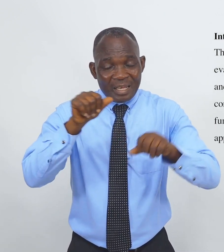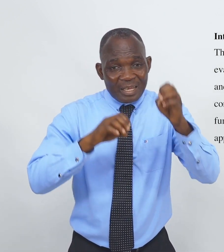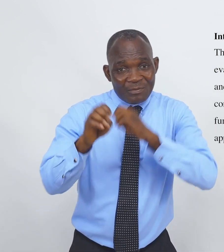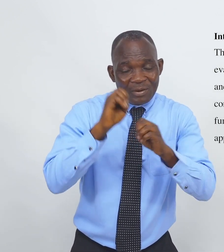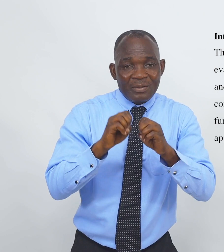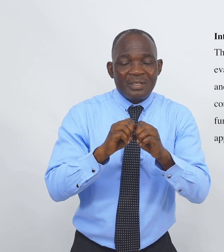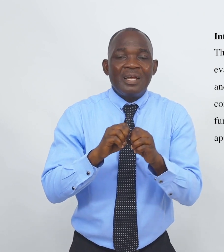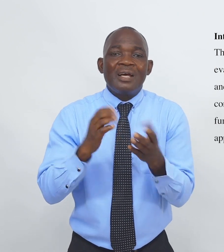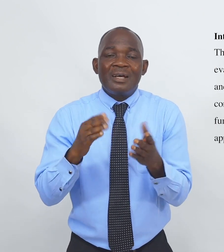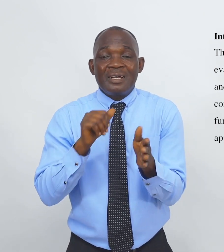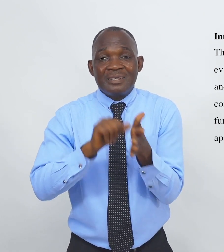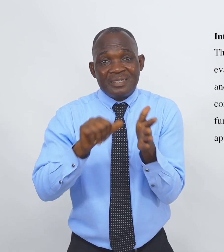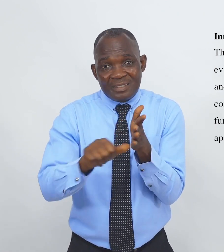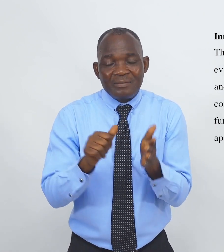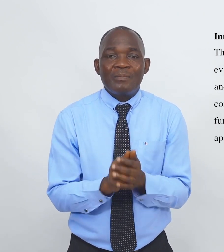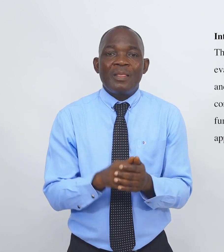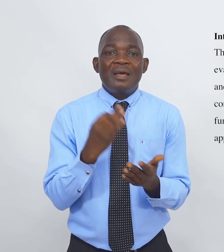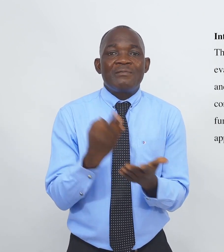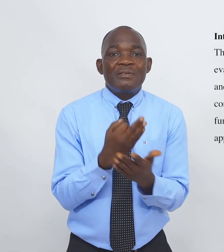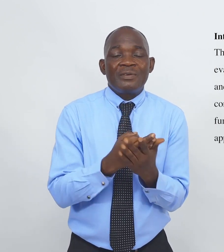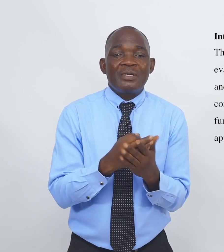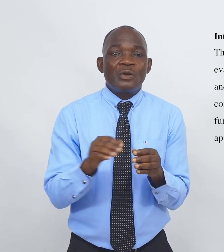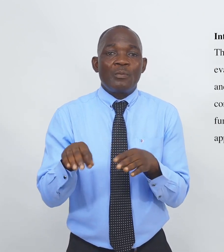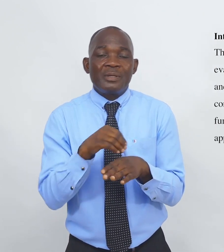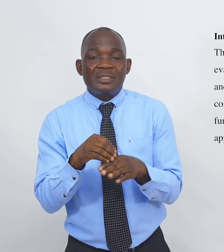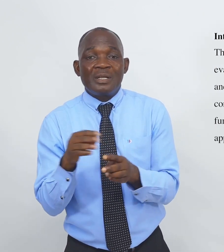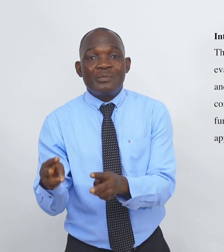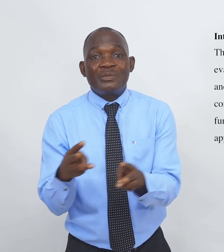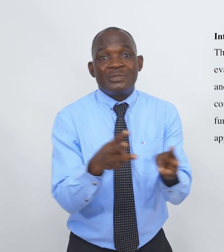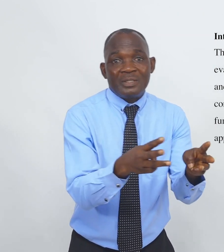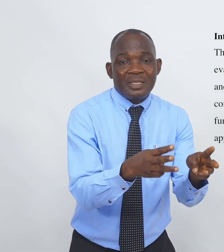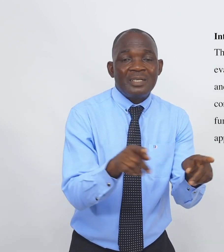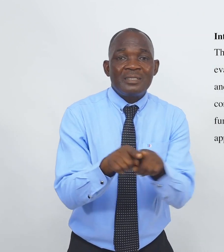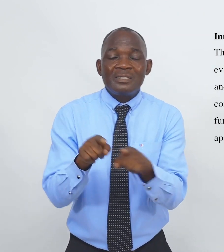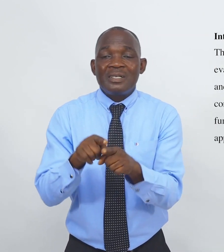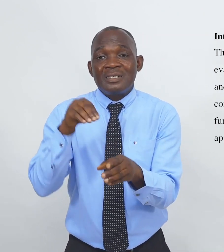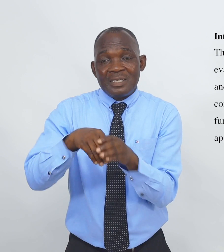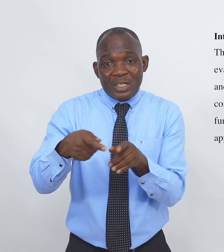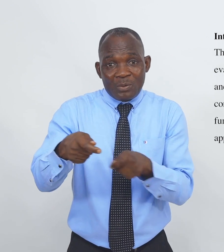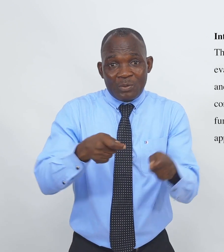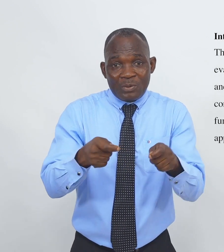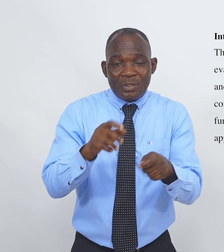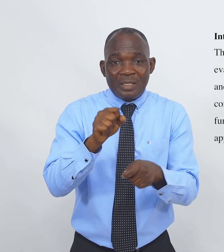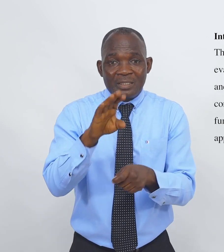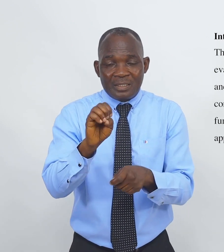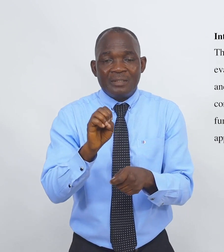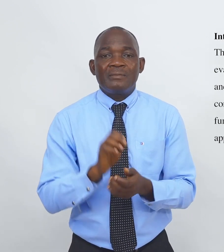the adequacy of accounting, financial and operating procedures, as well as the internal controls of the SEC.